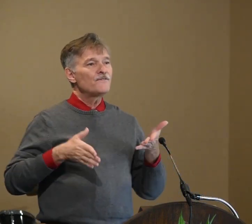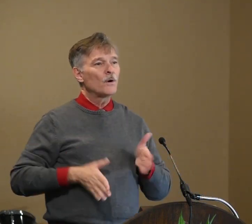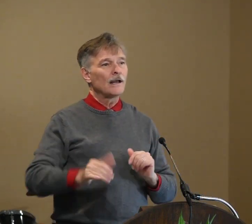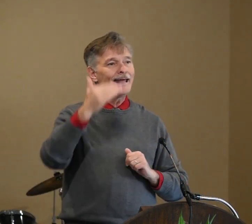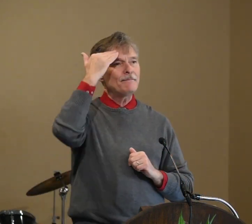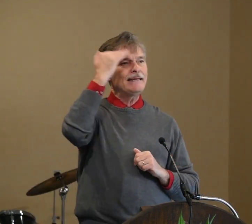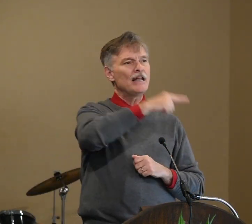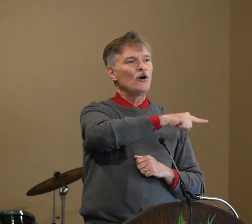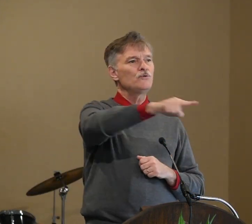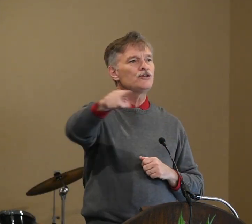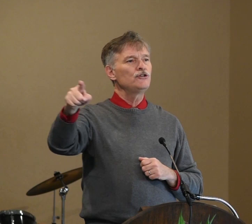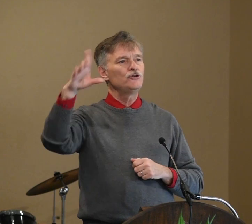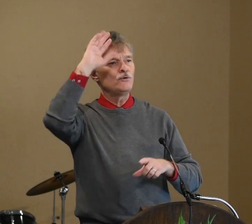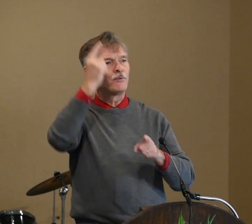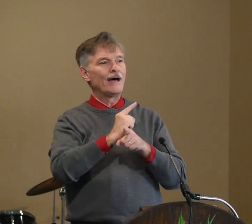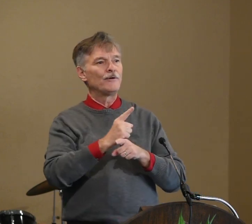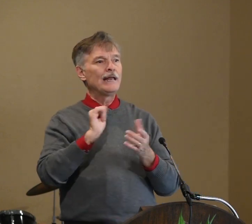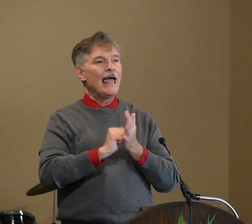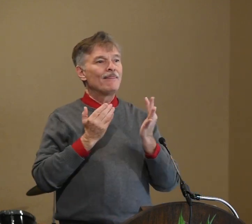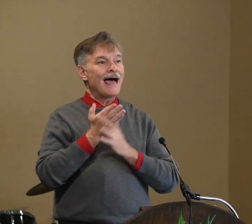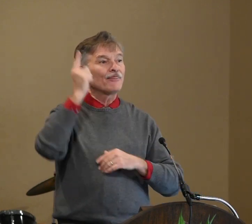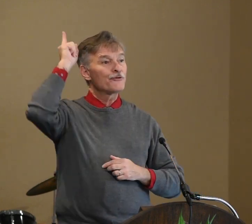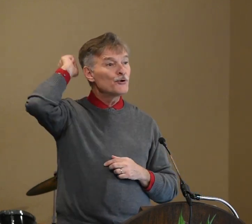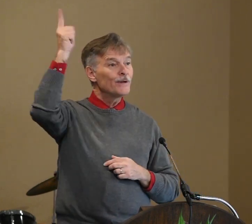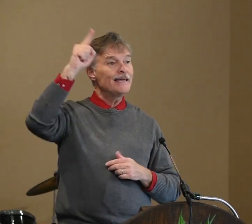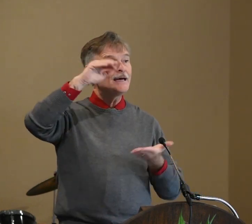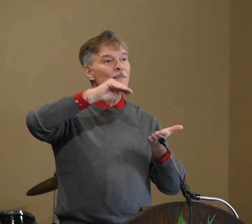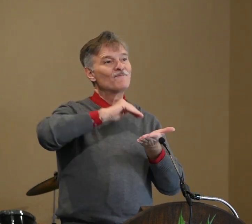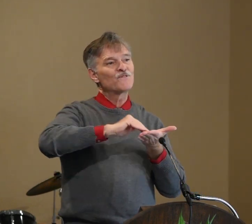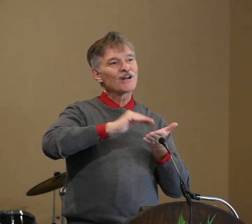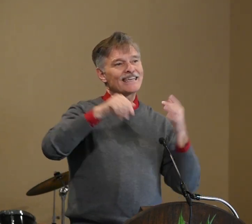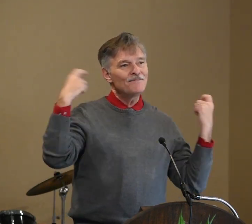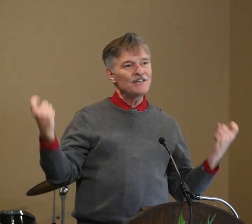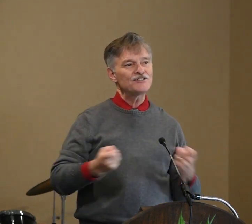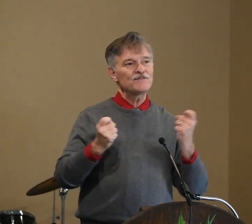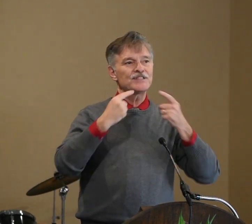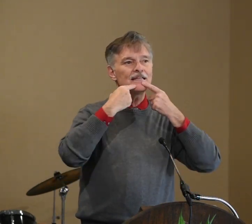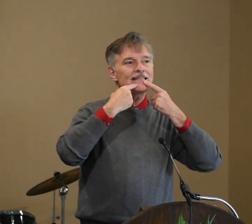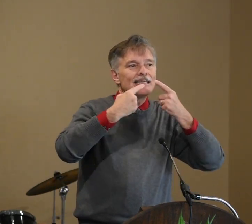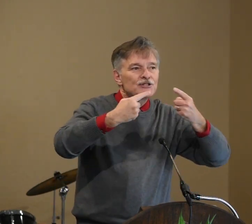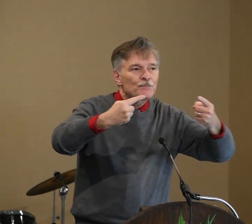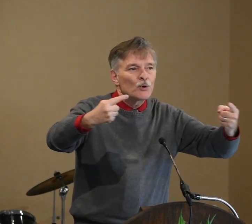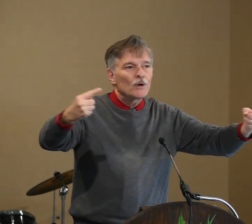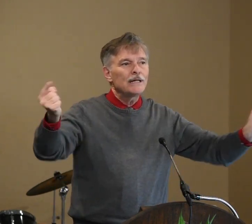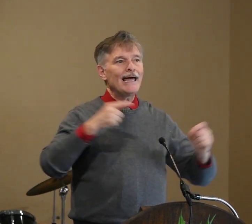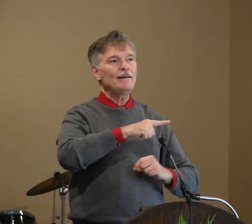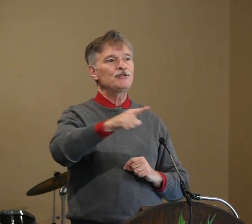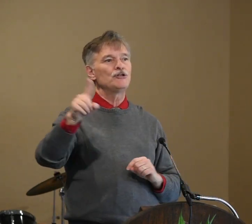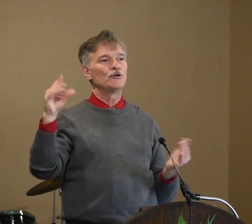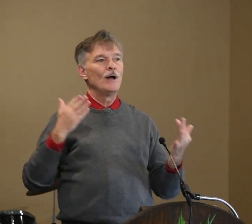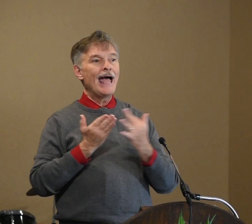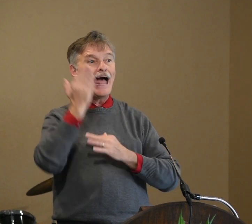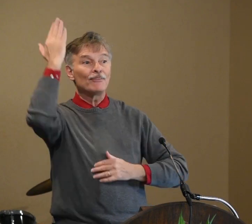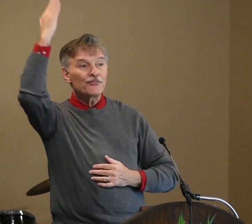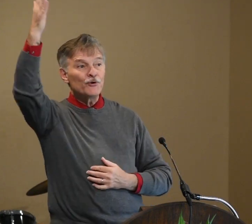Therefore, let it be known to you, brethren, that through him forgiveness of sins is proclaimed to you, and through